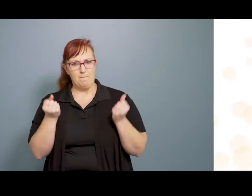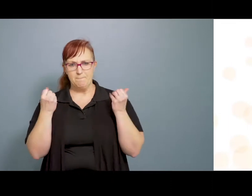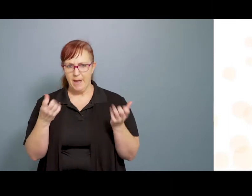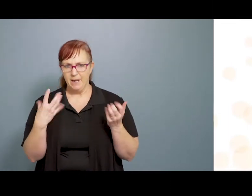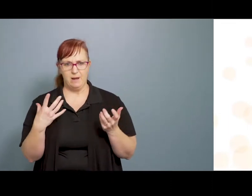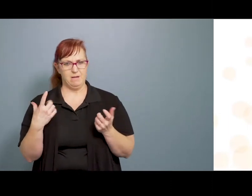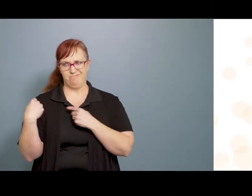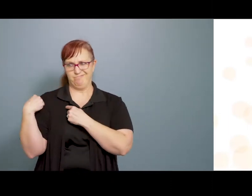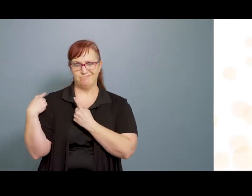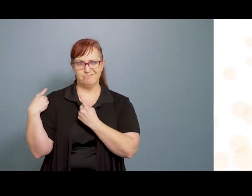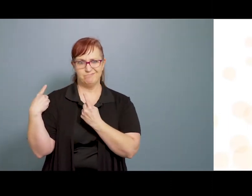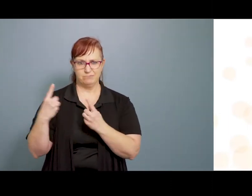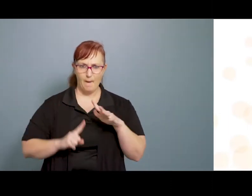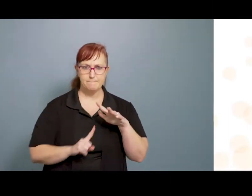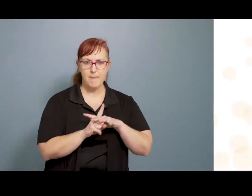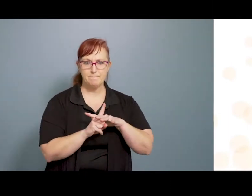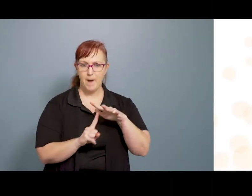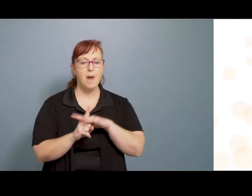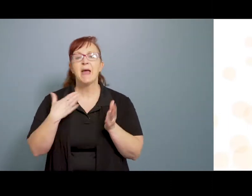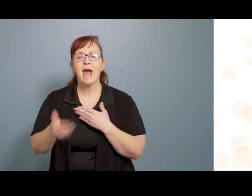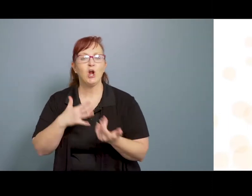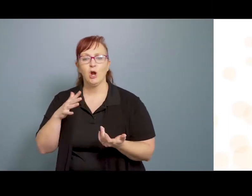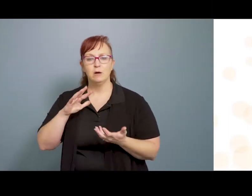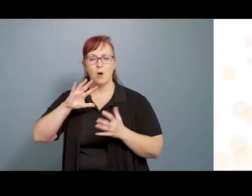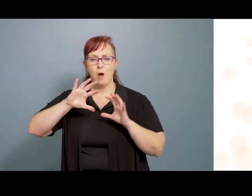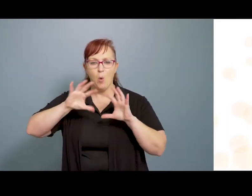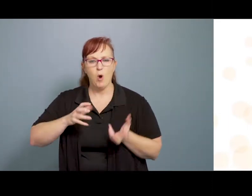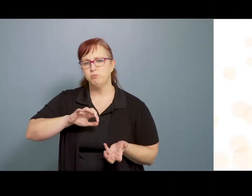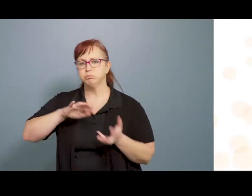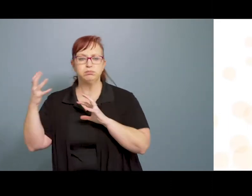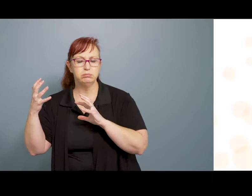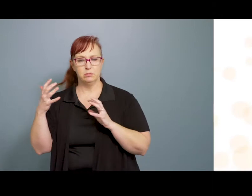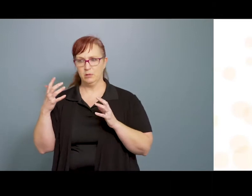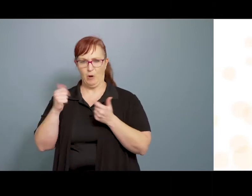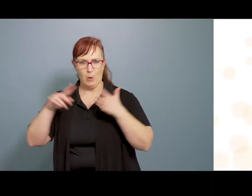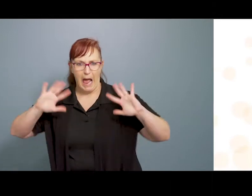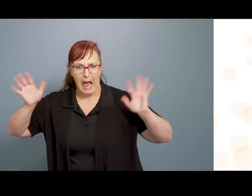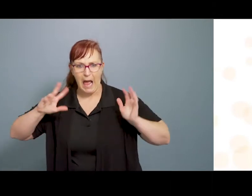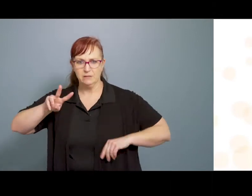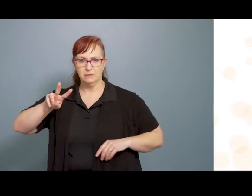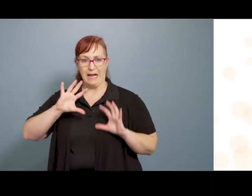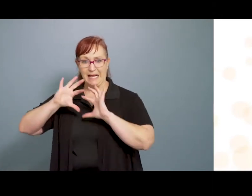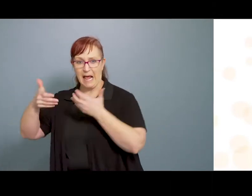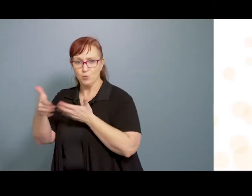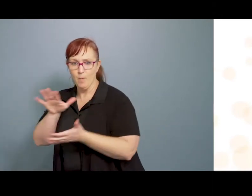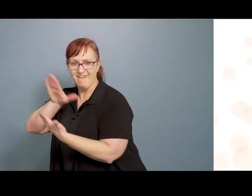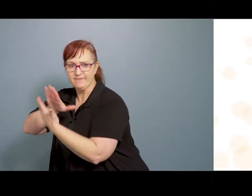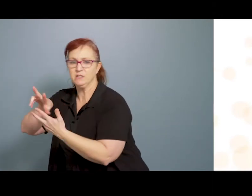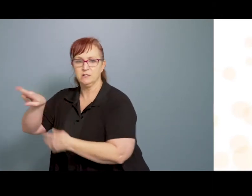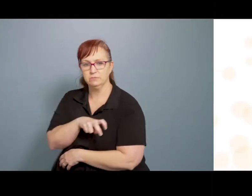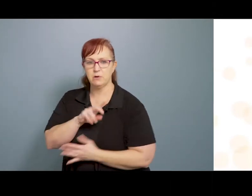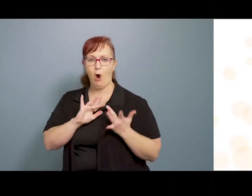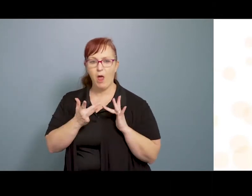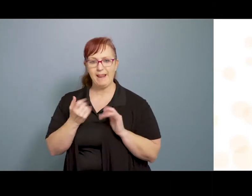that have occurred in spite of rushing to create 5 modalities back last